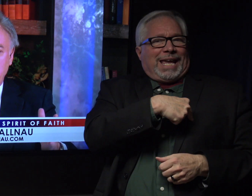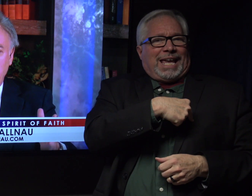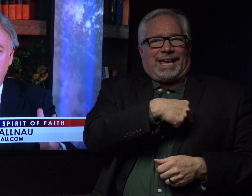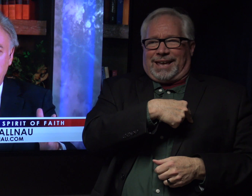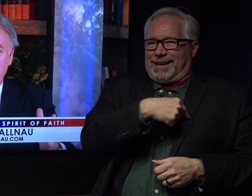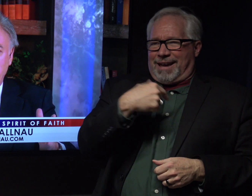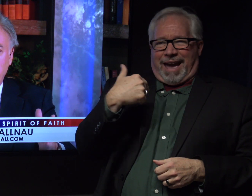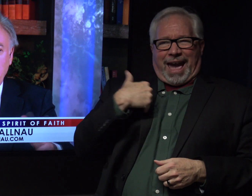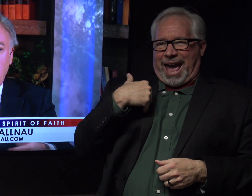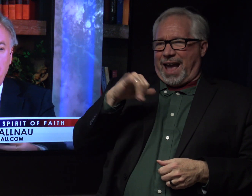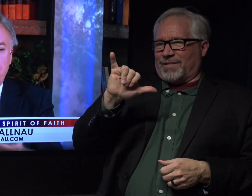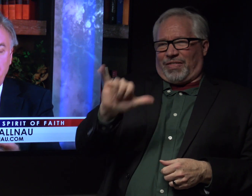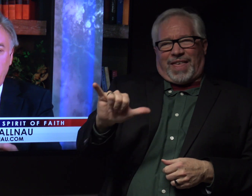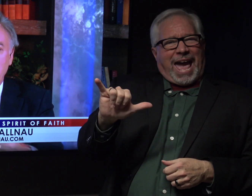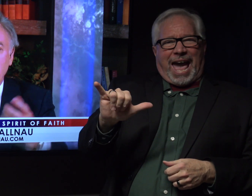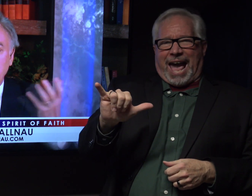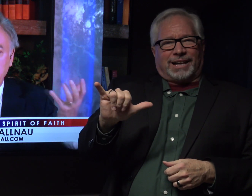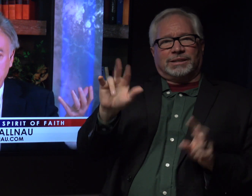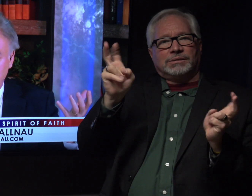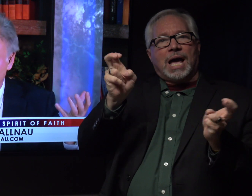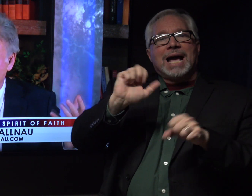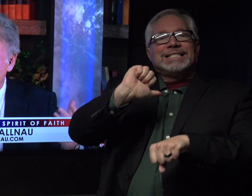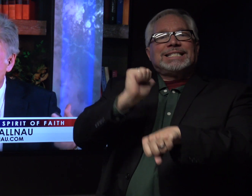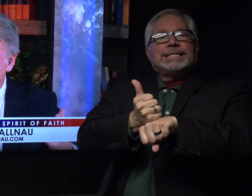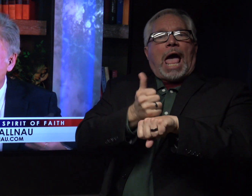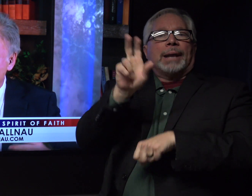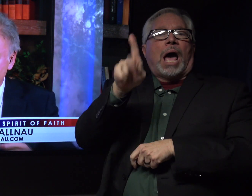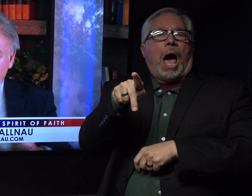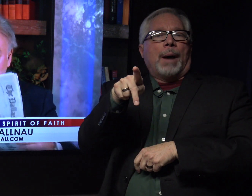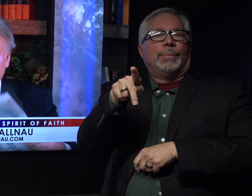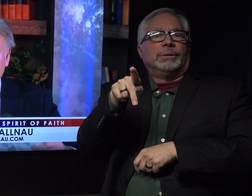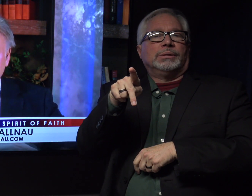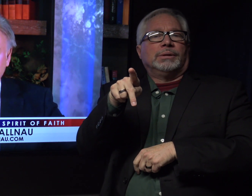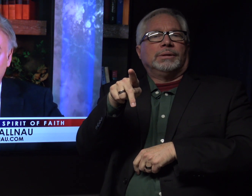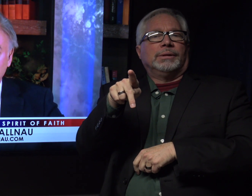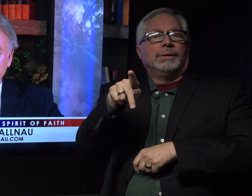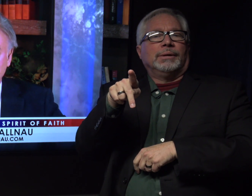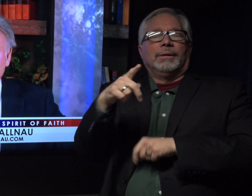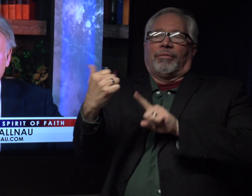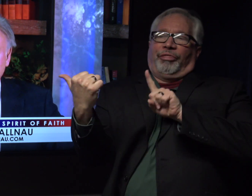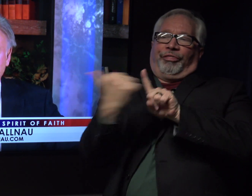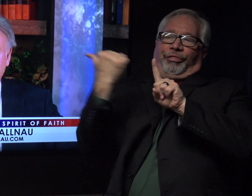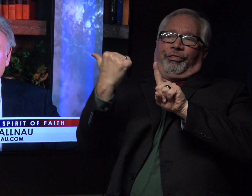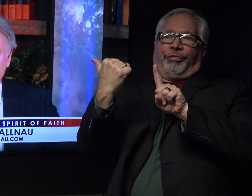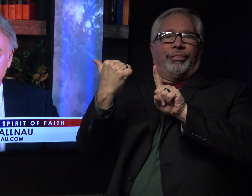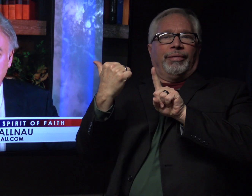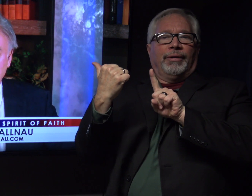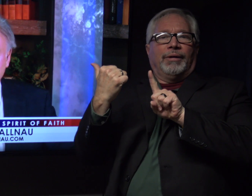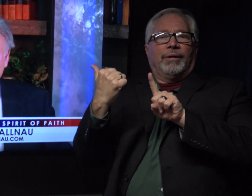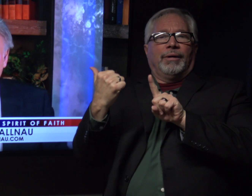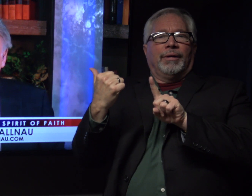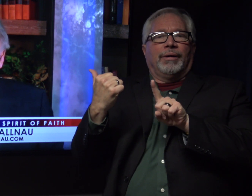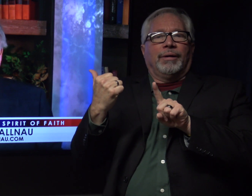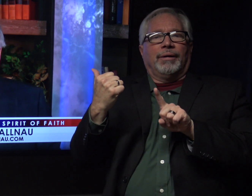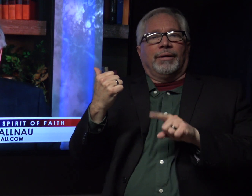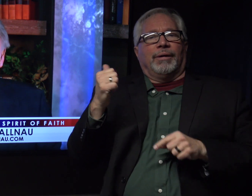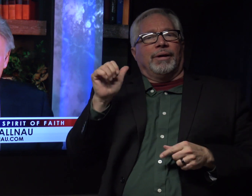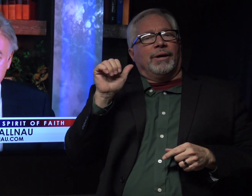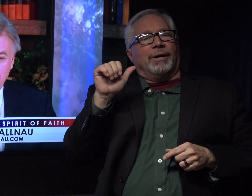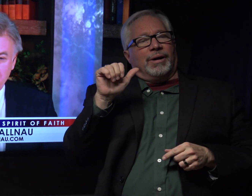of setup for the Kabuki Theater that is now literally overturning the inquiry into a ripped-off election, and the